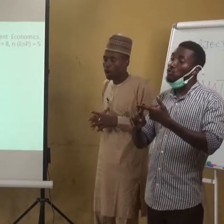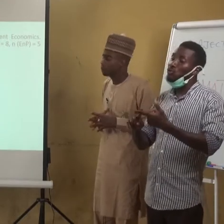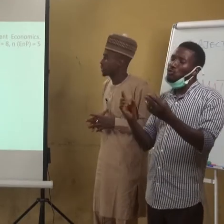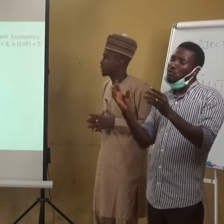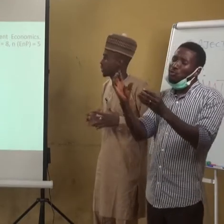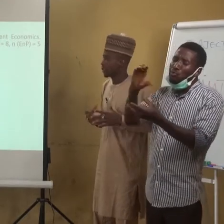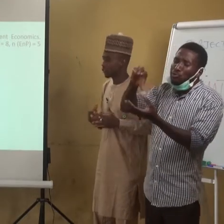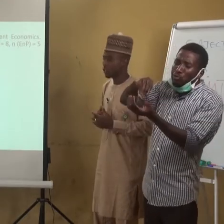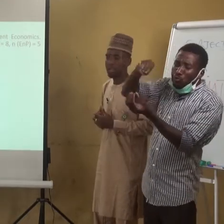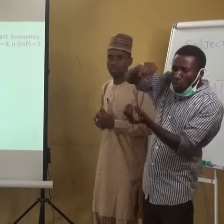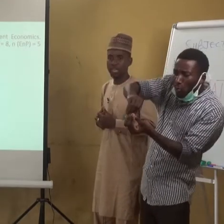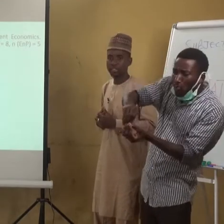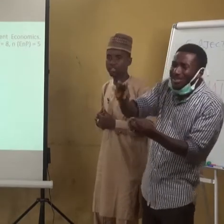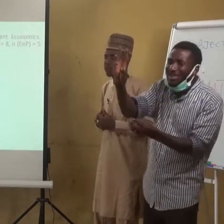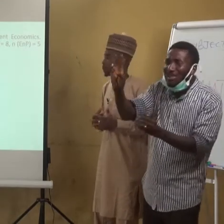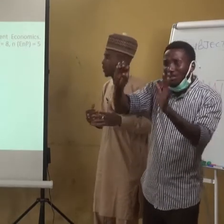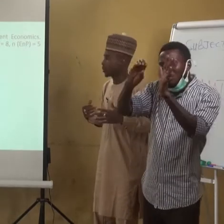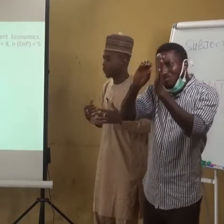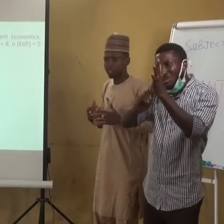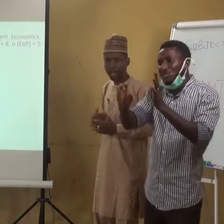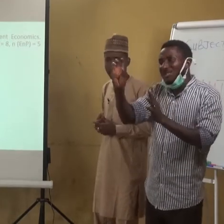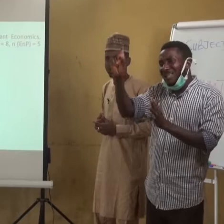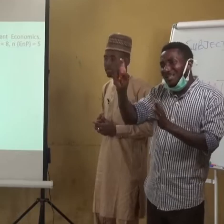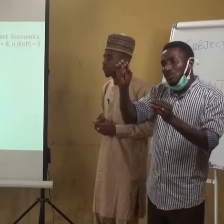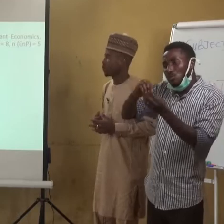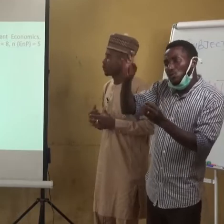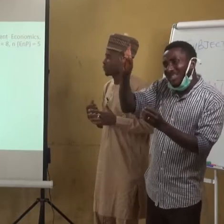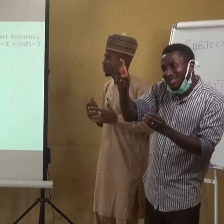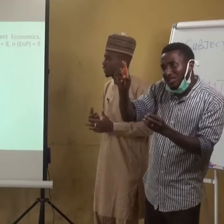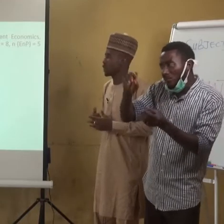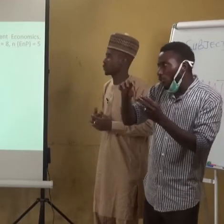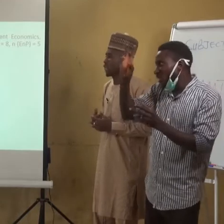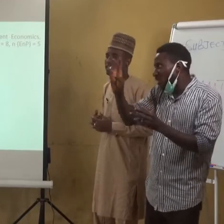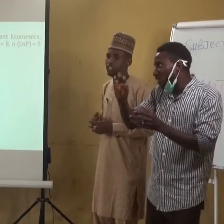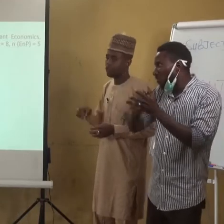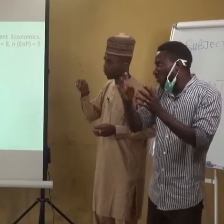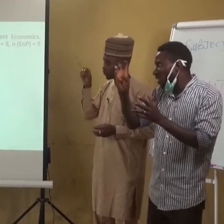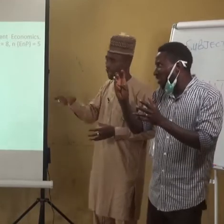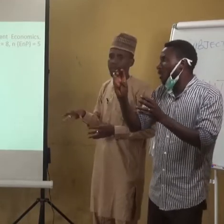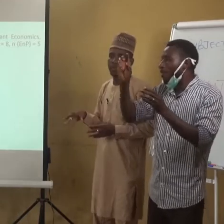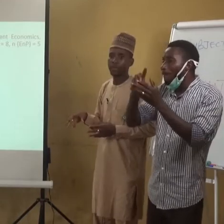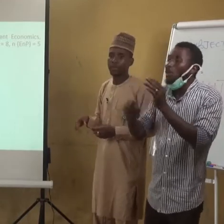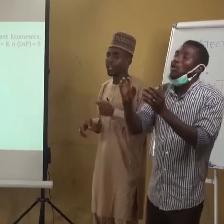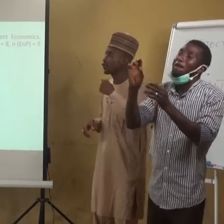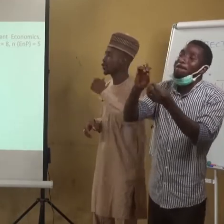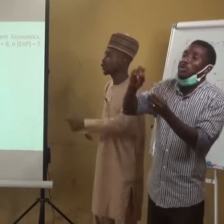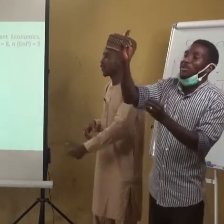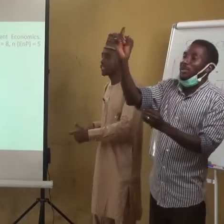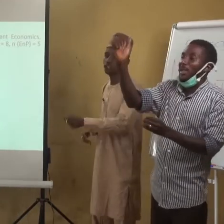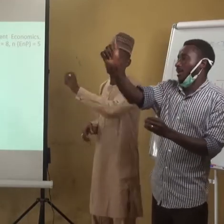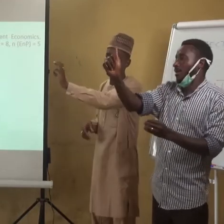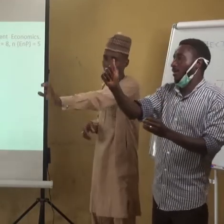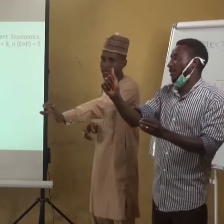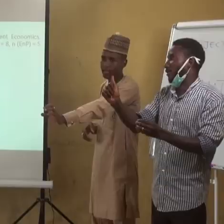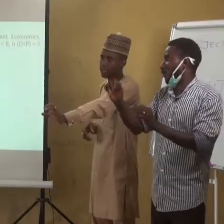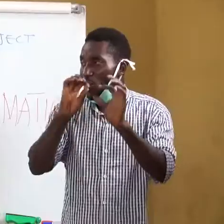sum up 6 minus X plus 6 minus X plus A. Then we equate